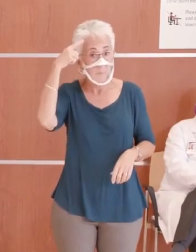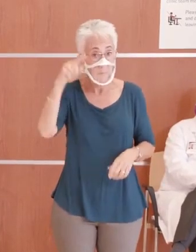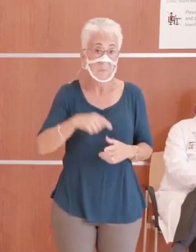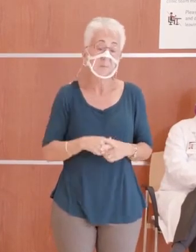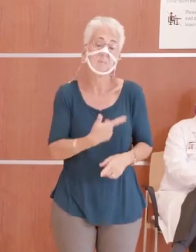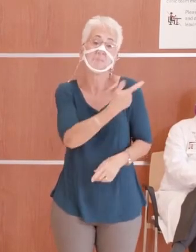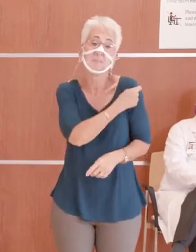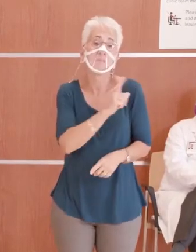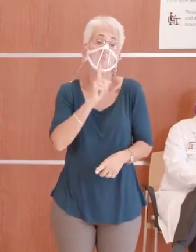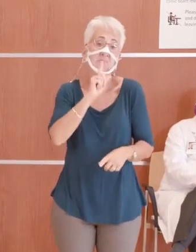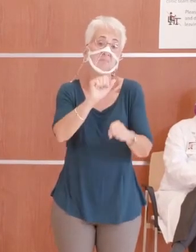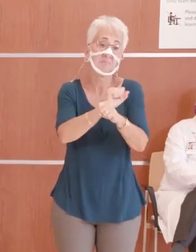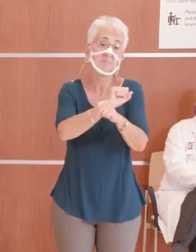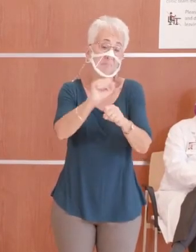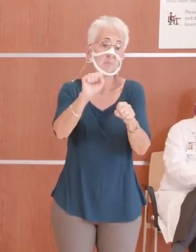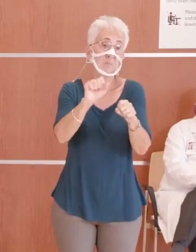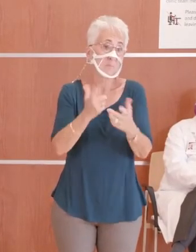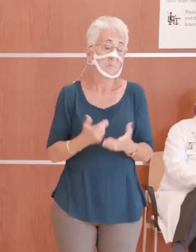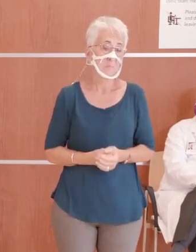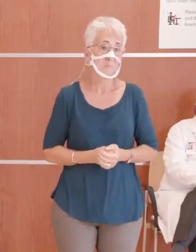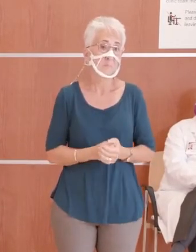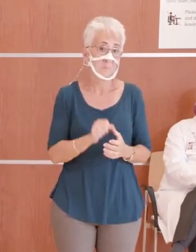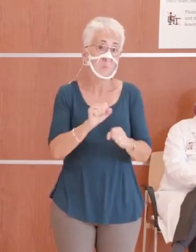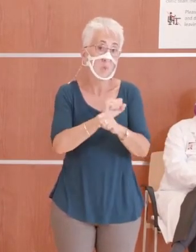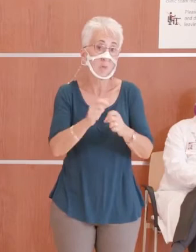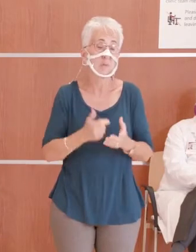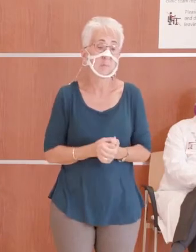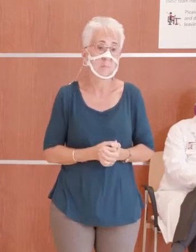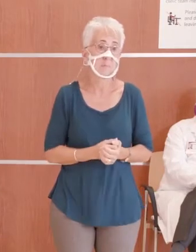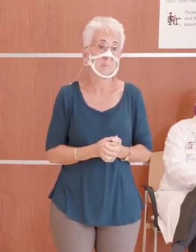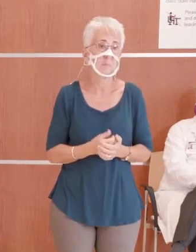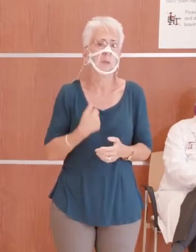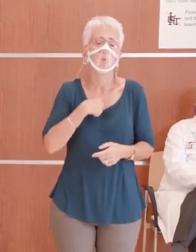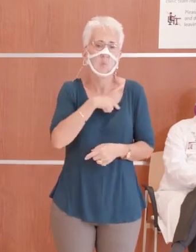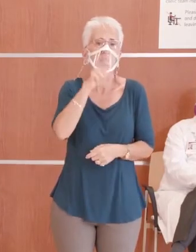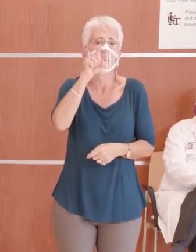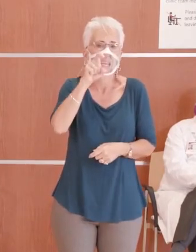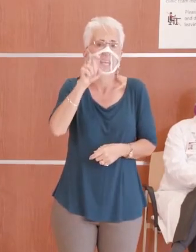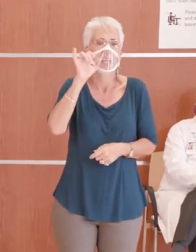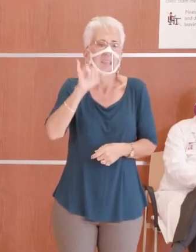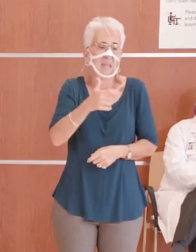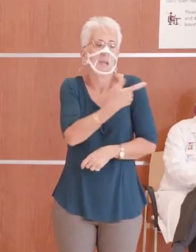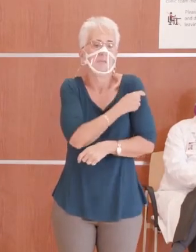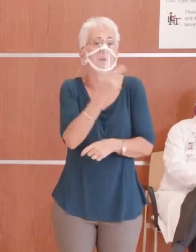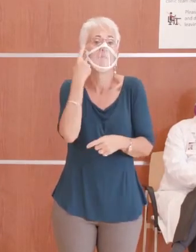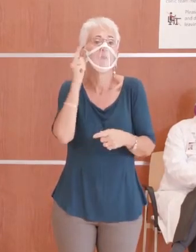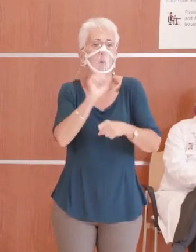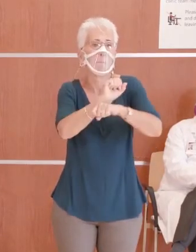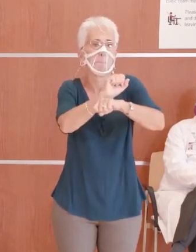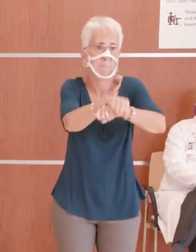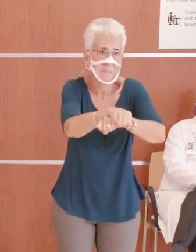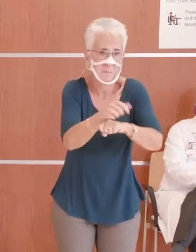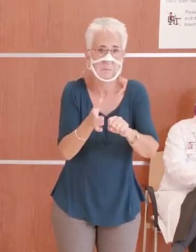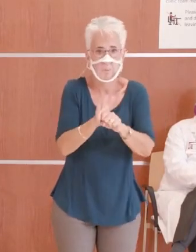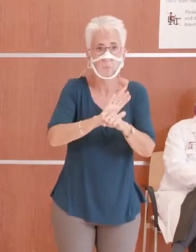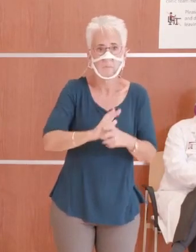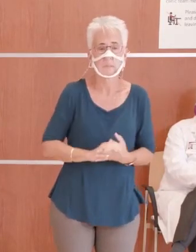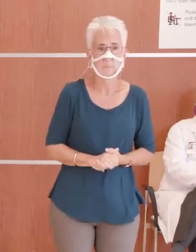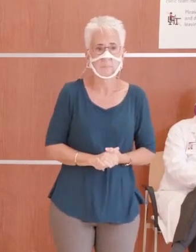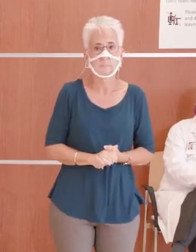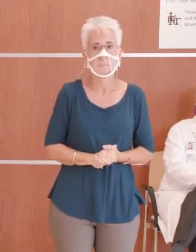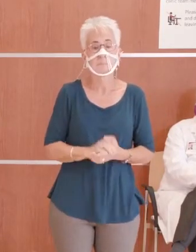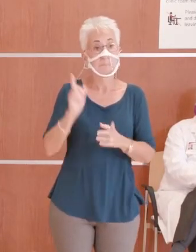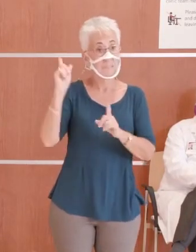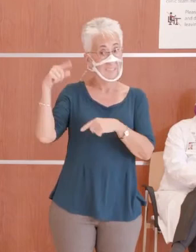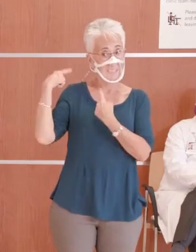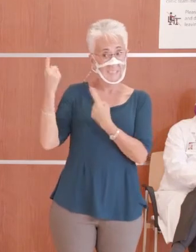really work. They're really what we need to overcome this virus. Looking back at our county-wide vaccination efforts